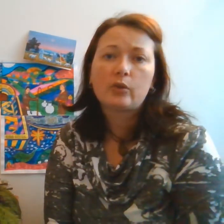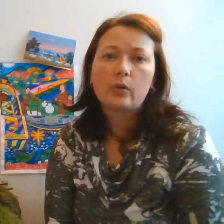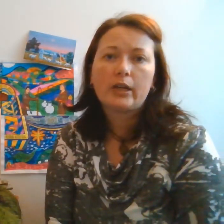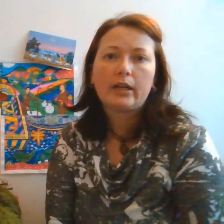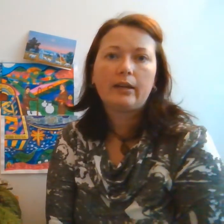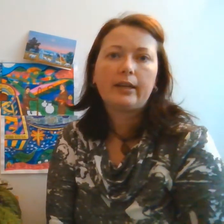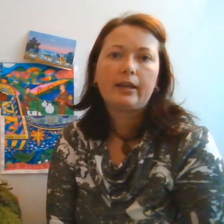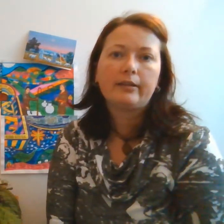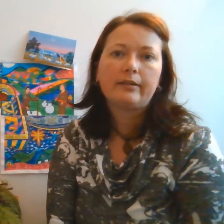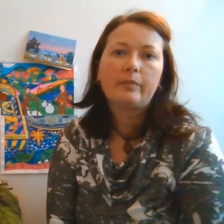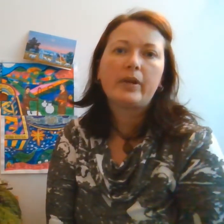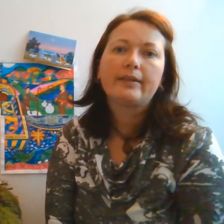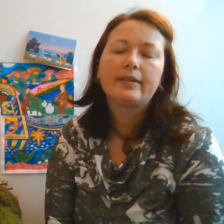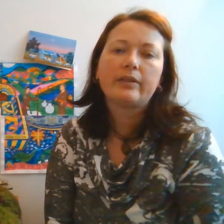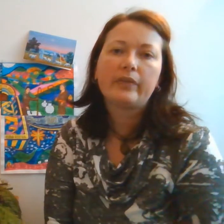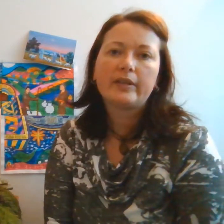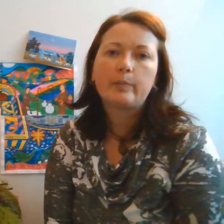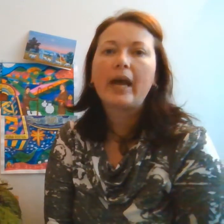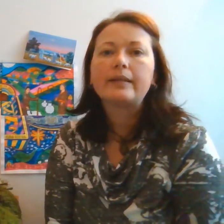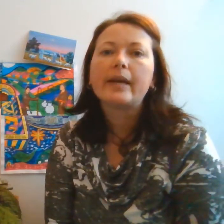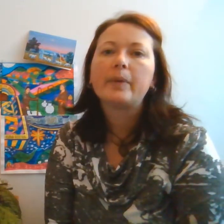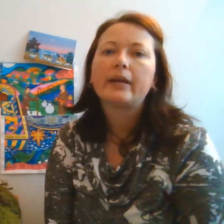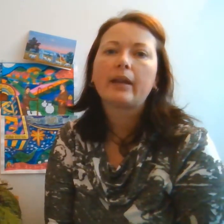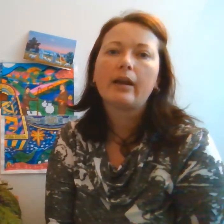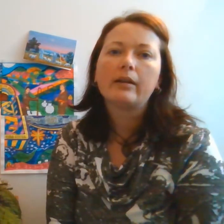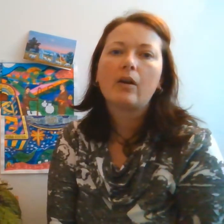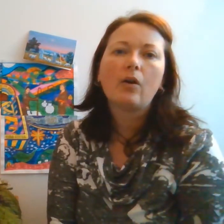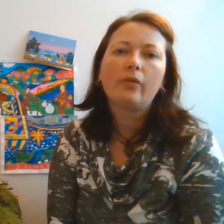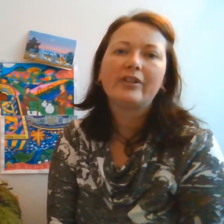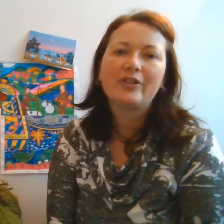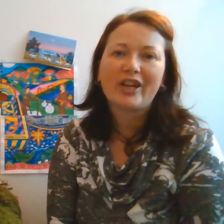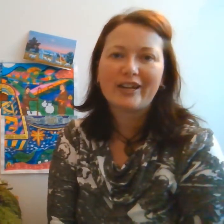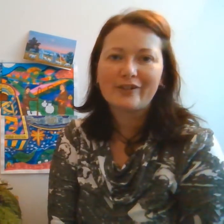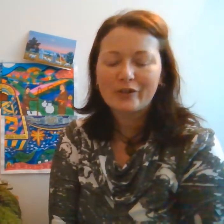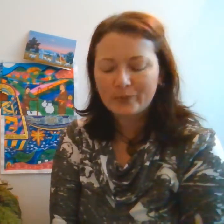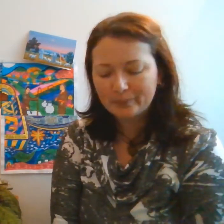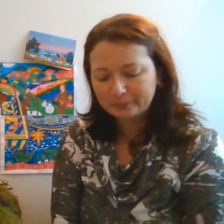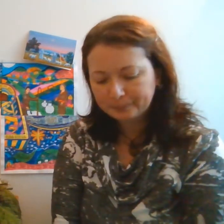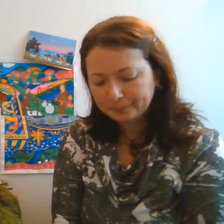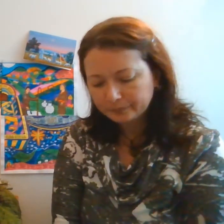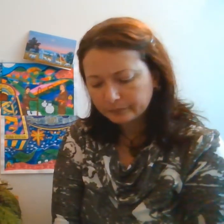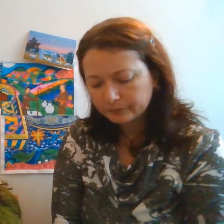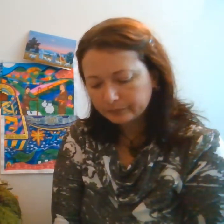joy in the midst of this pandemic and all the change.